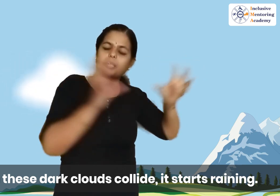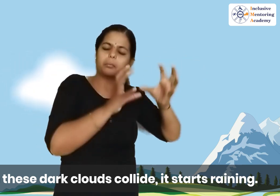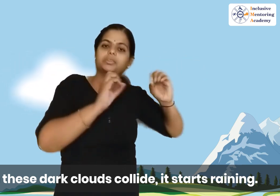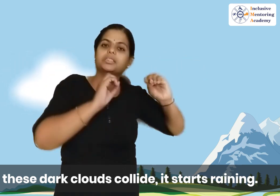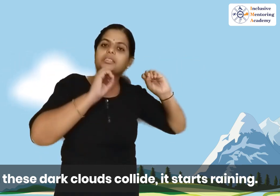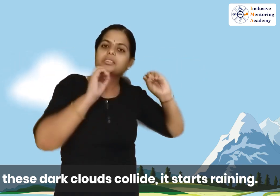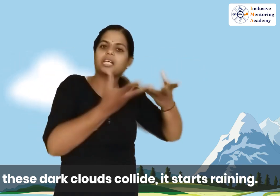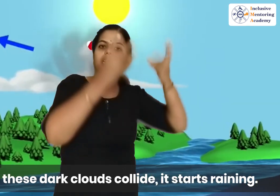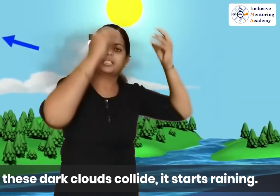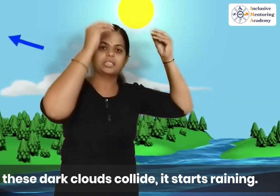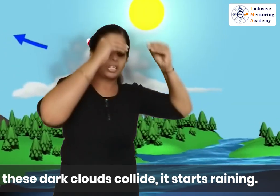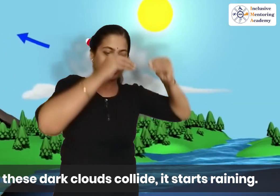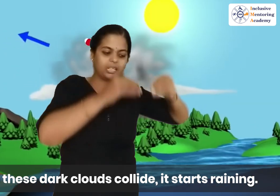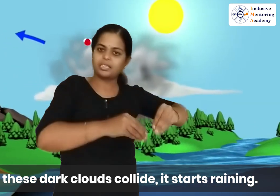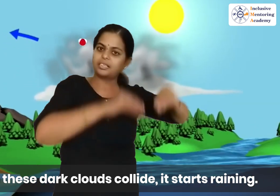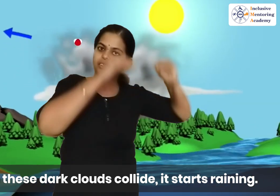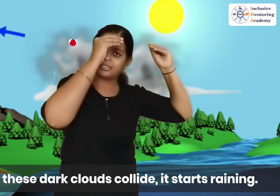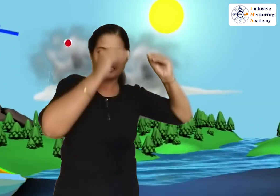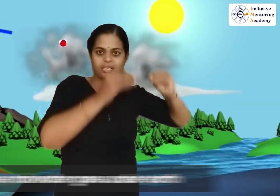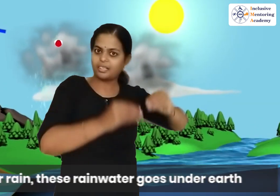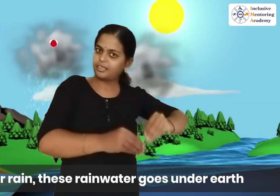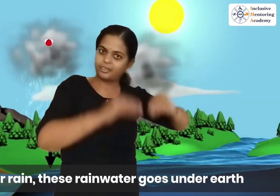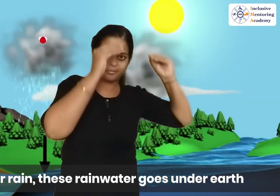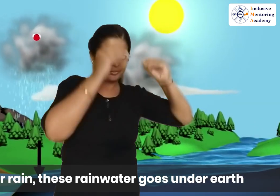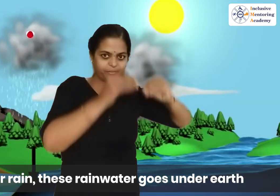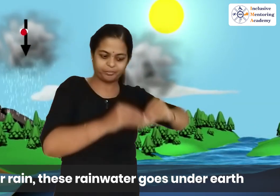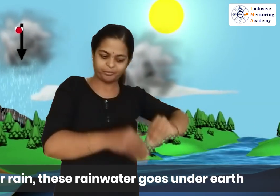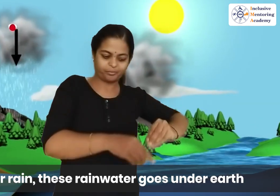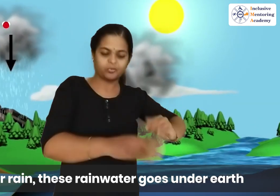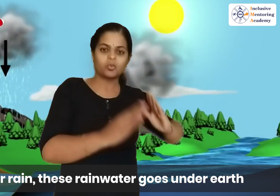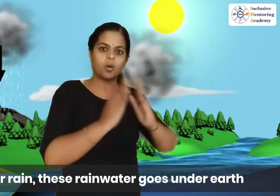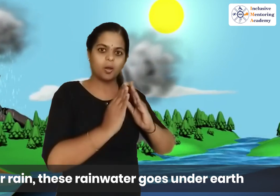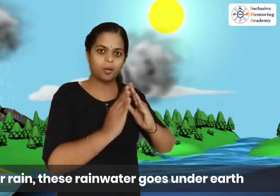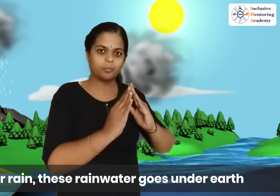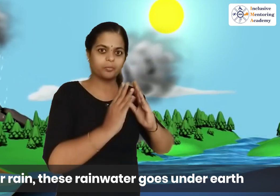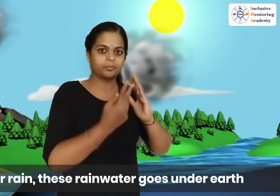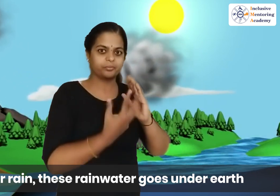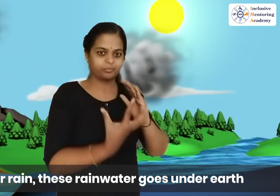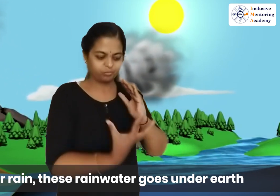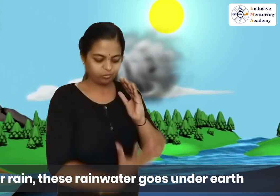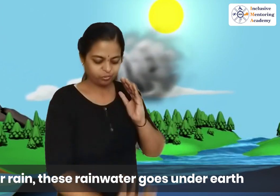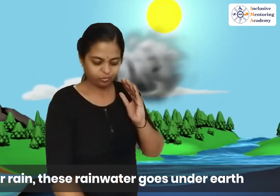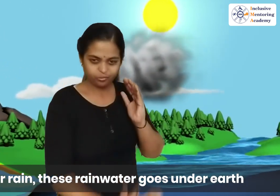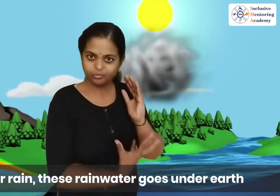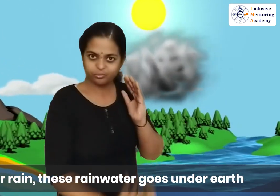starts raining. After rain, this rainwater goes under earth,